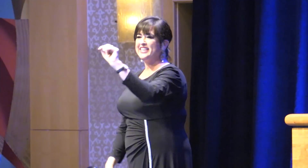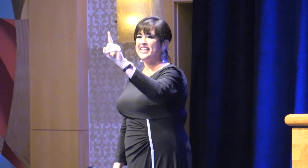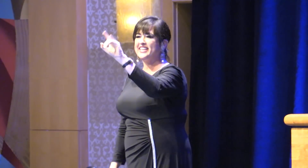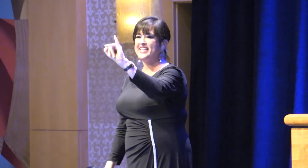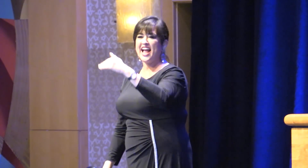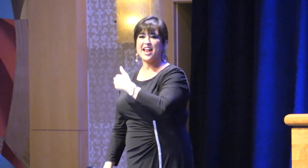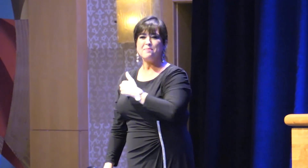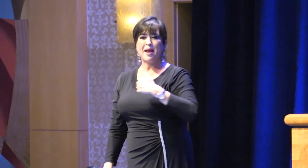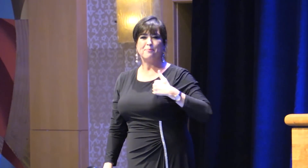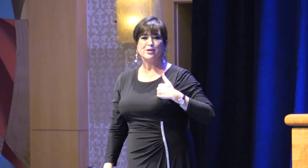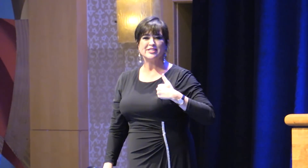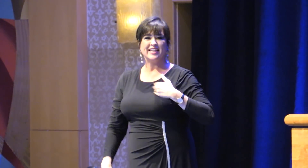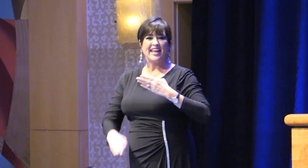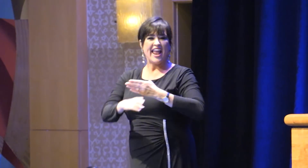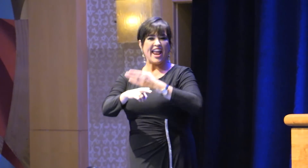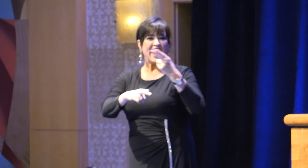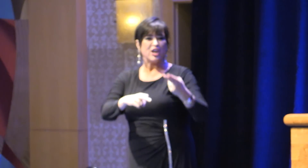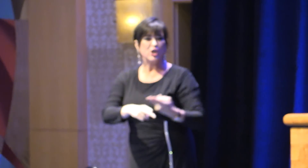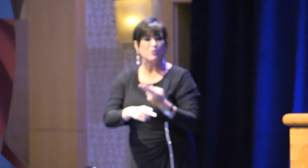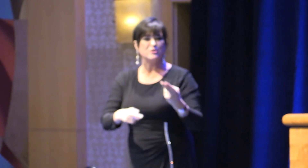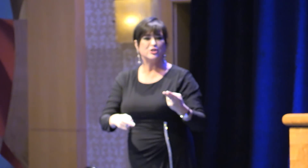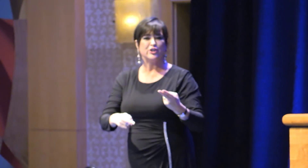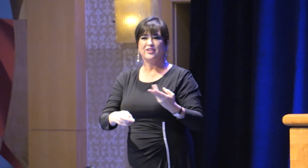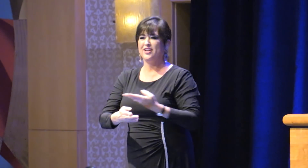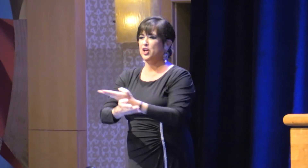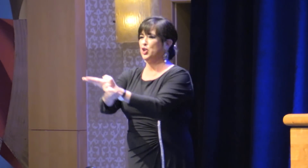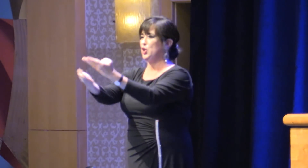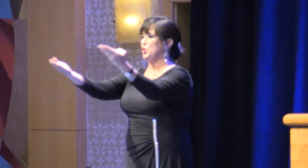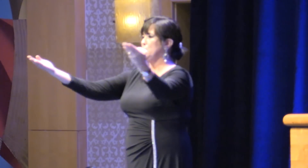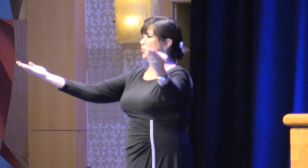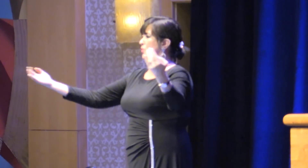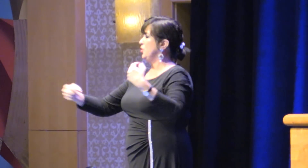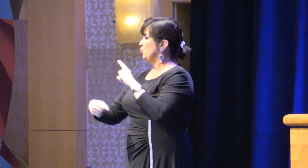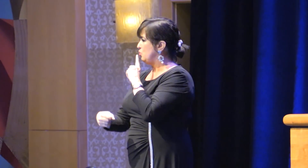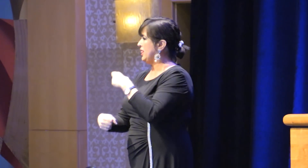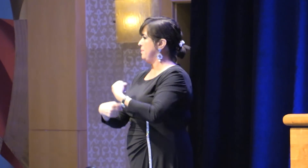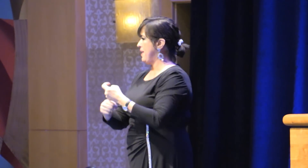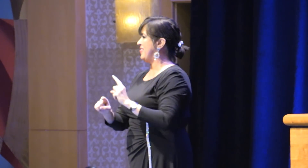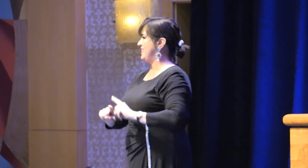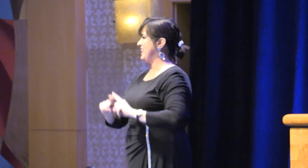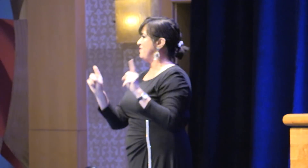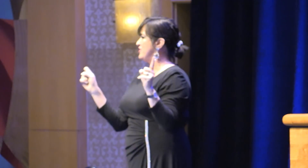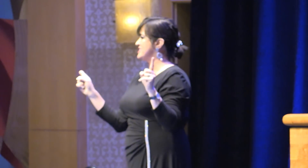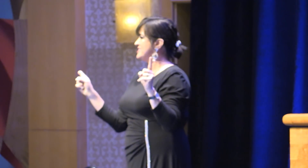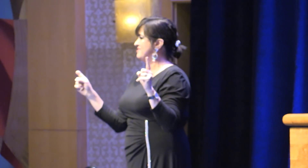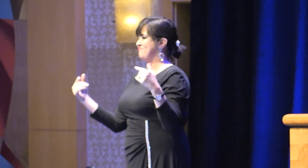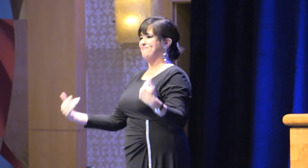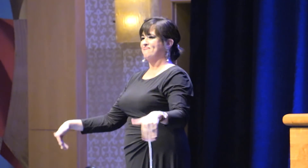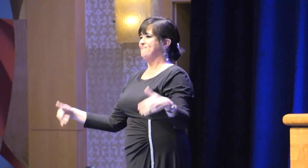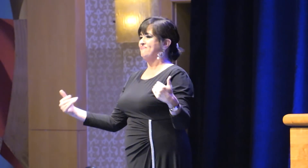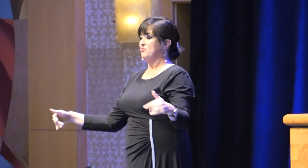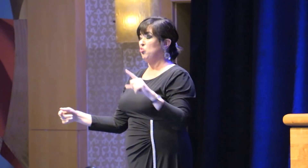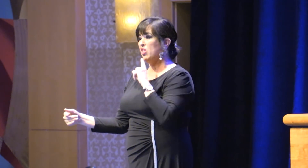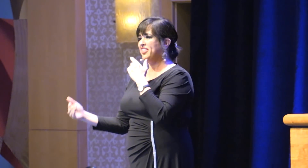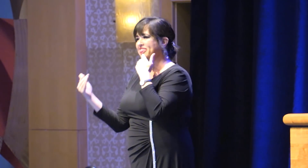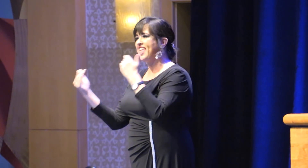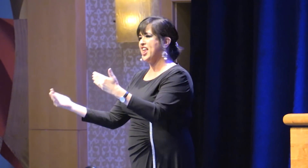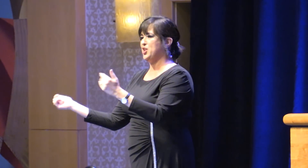representing the government, industry, TDI members, consumer advocacy groups. It's people like you who